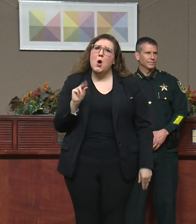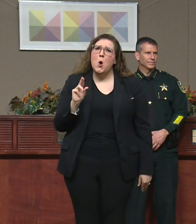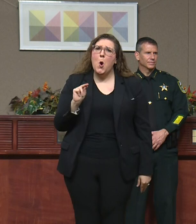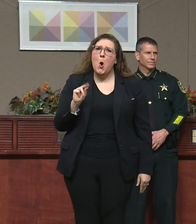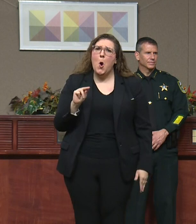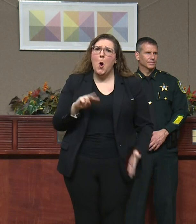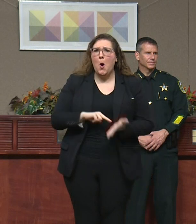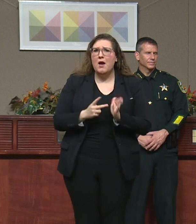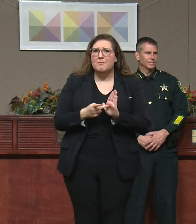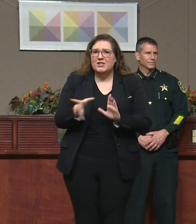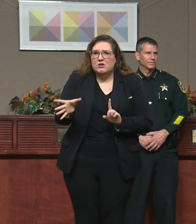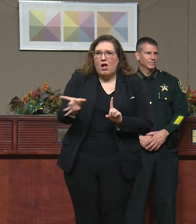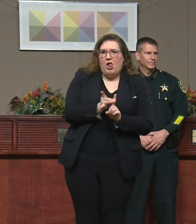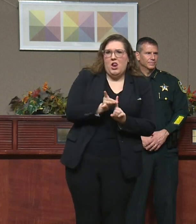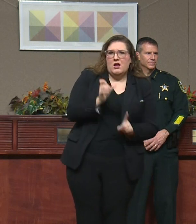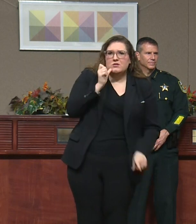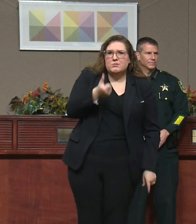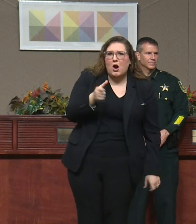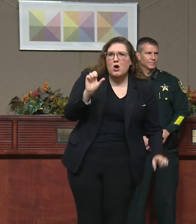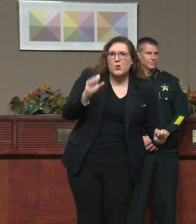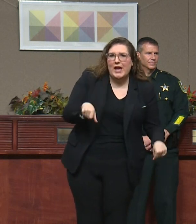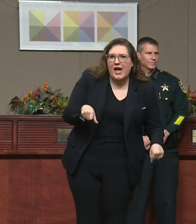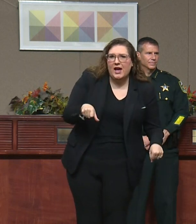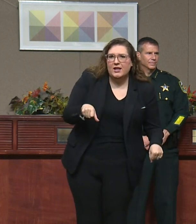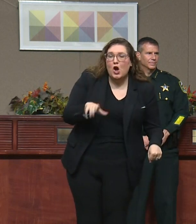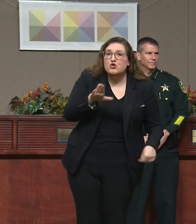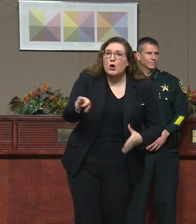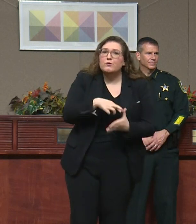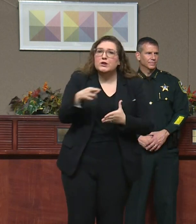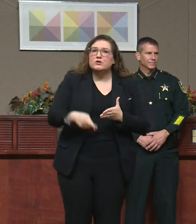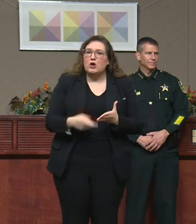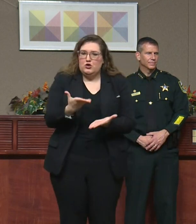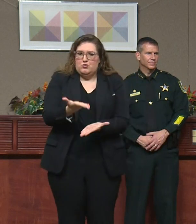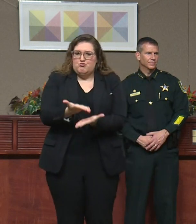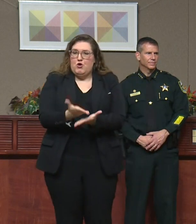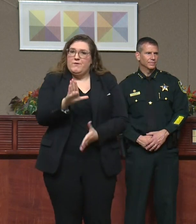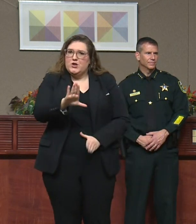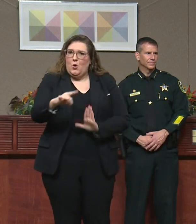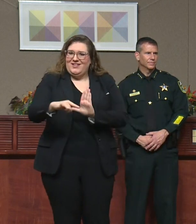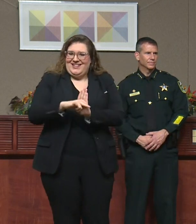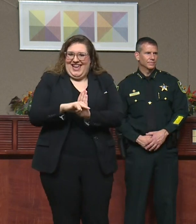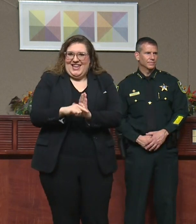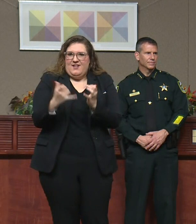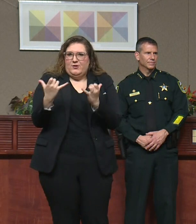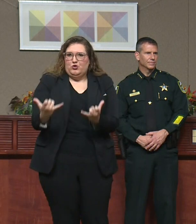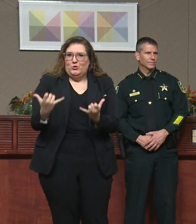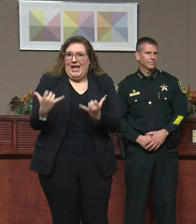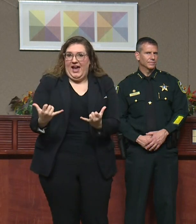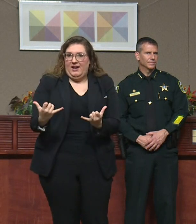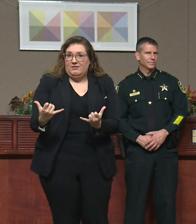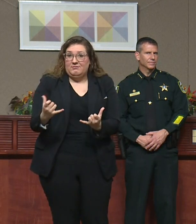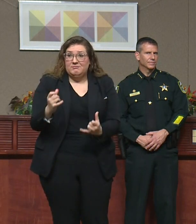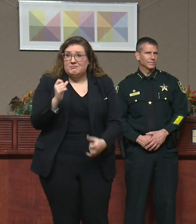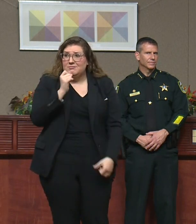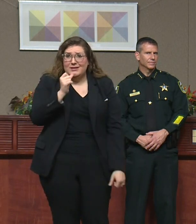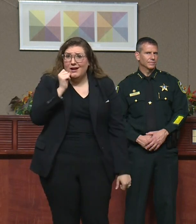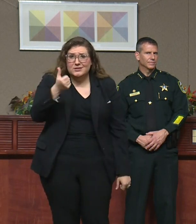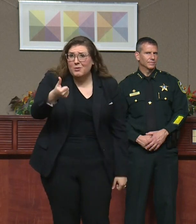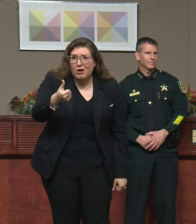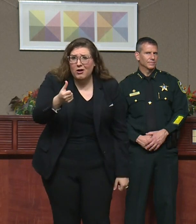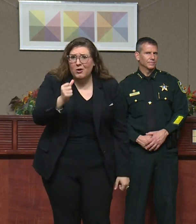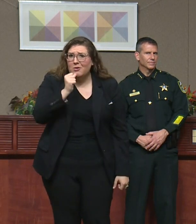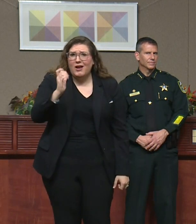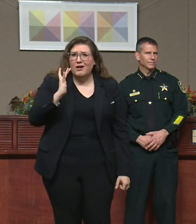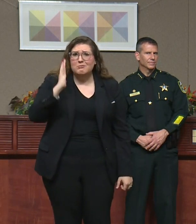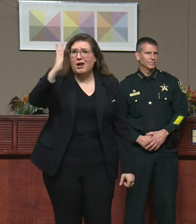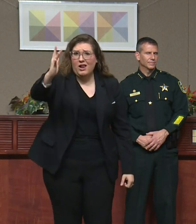You are negative today. So it's important that even when you are negative, you continue to take those precautions to protect yourself